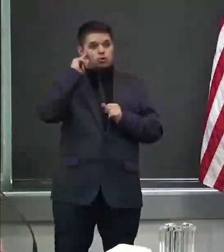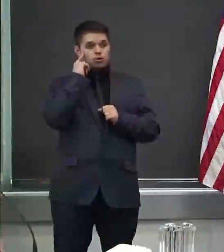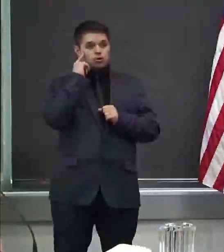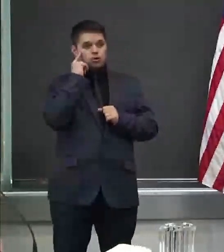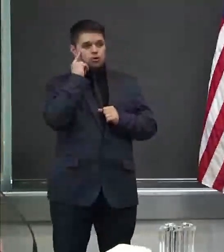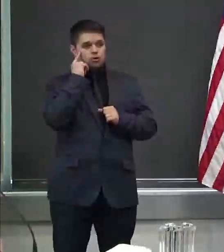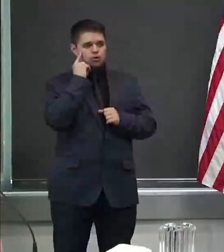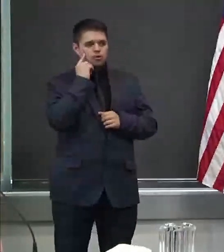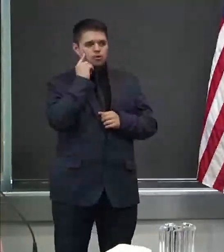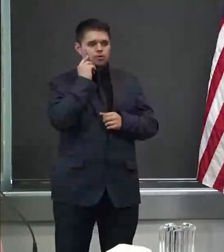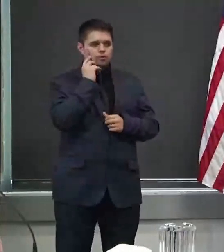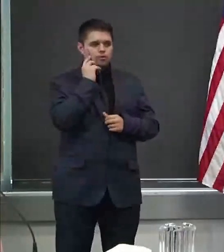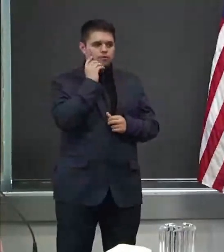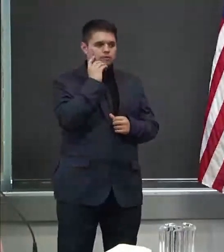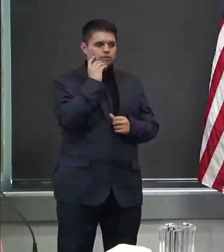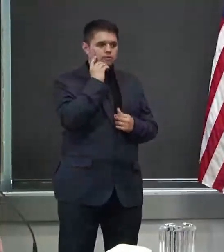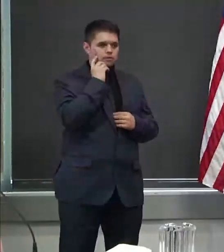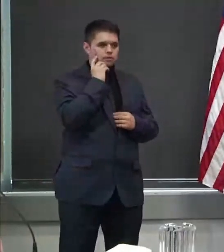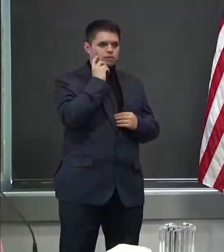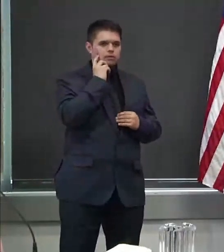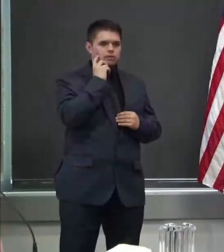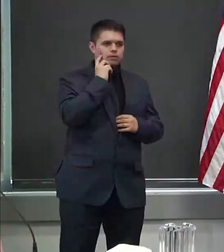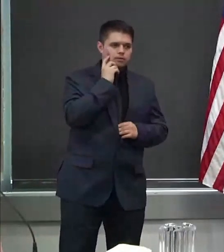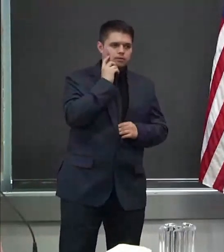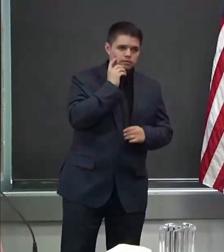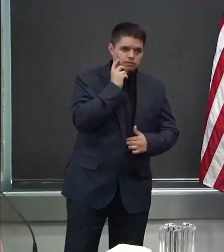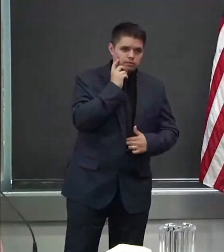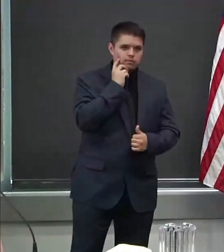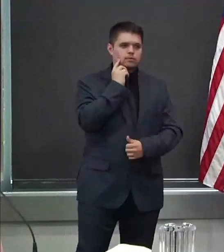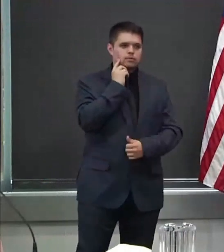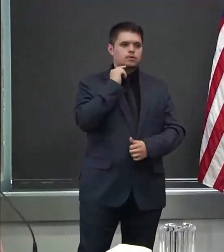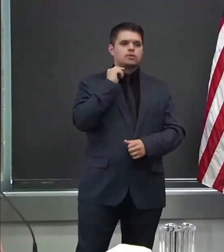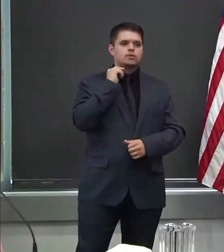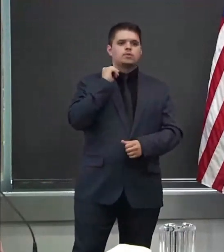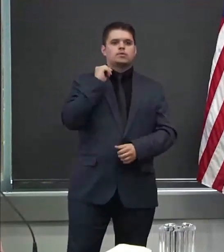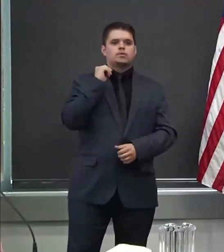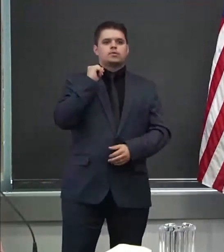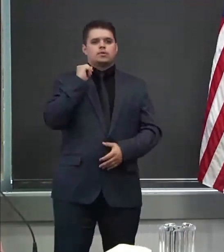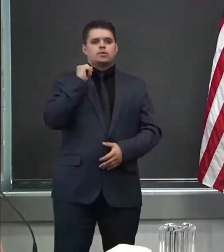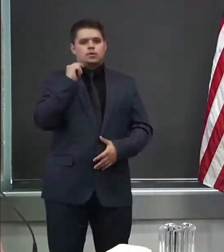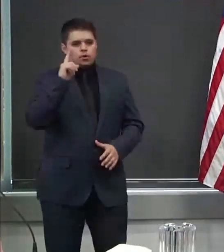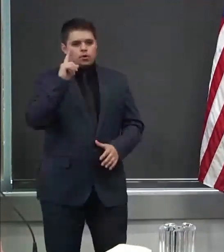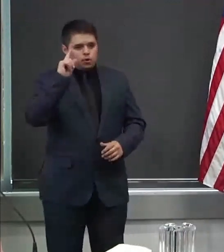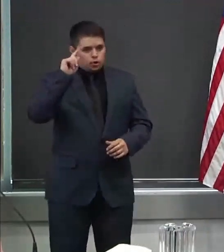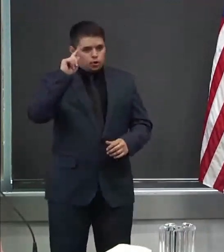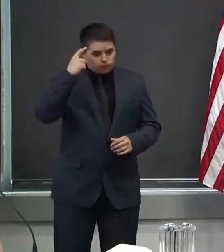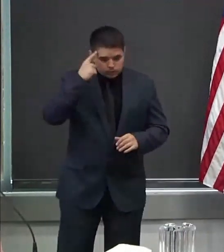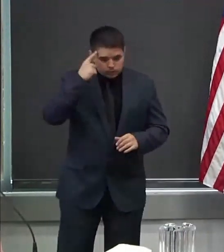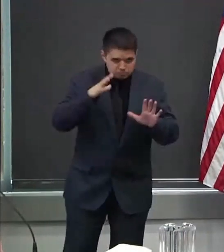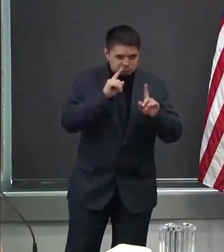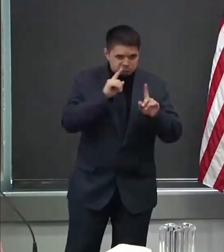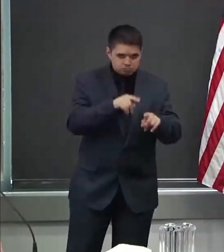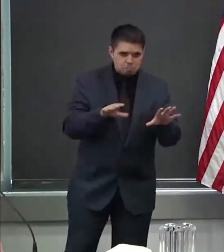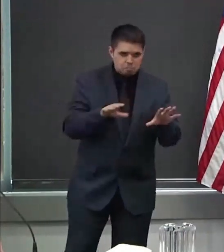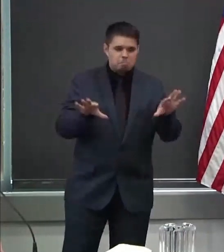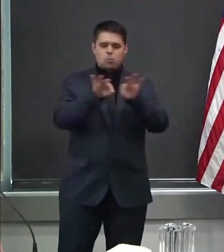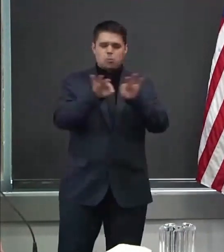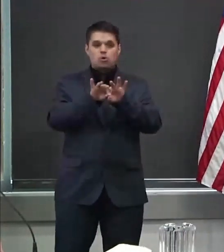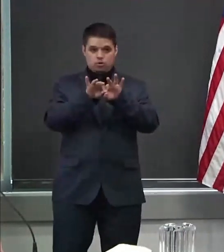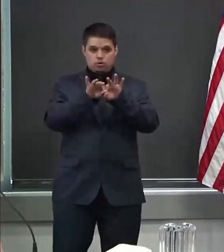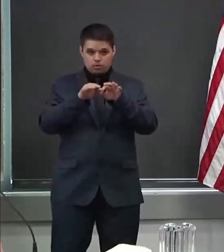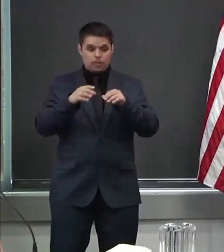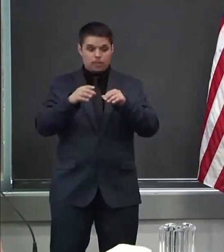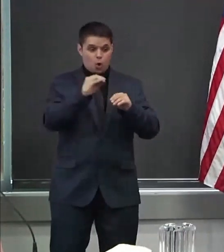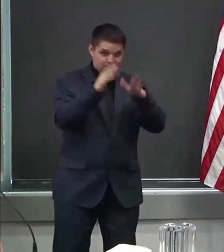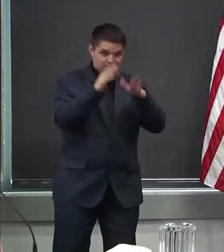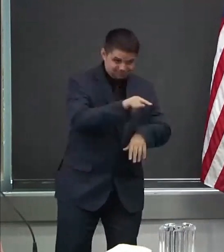So, look, I think it's critically important that Oregonians and Americans exercise their